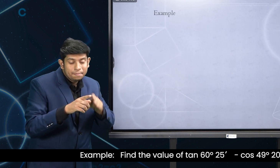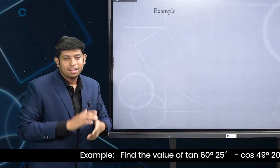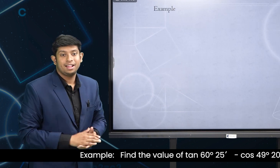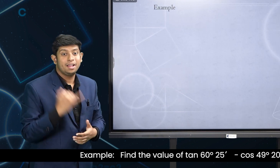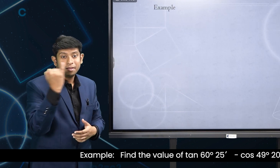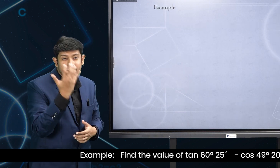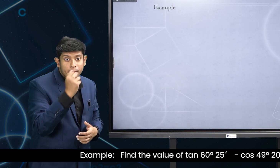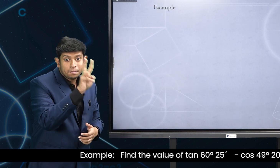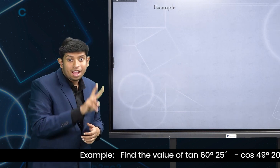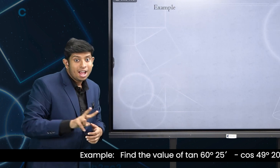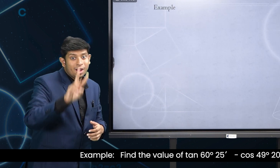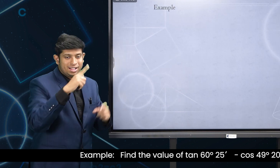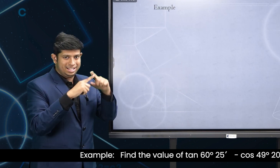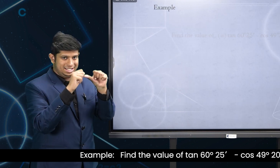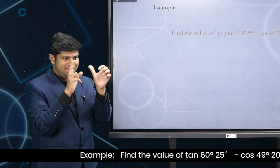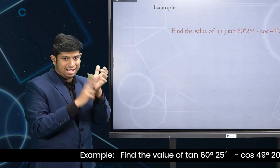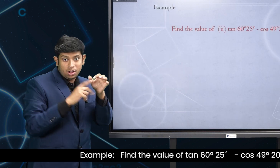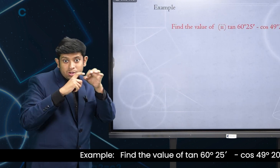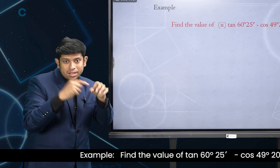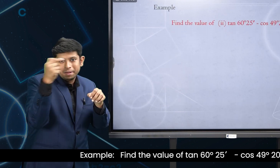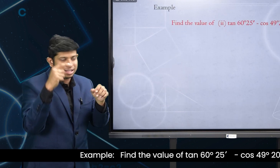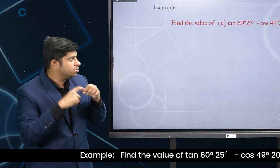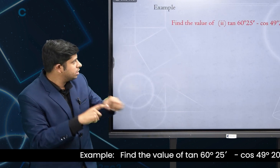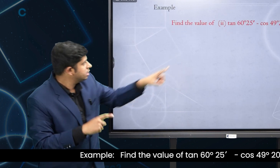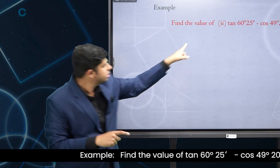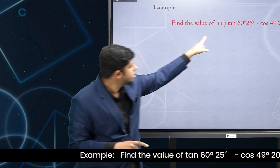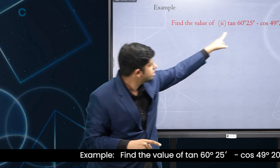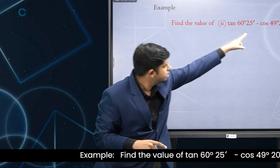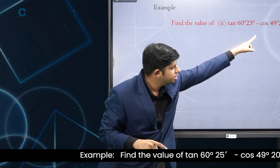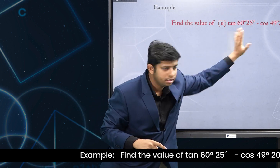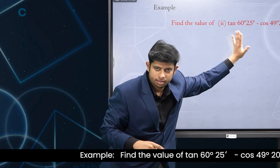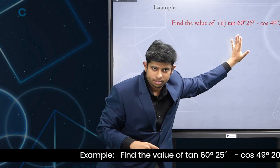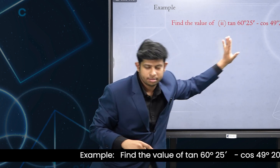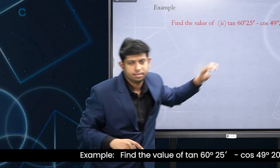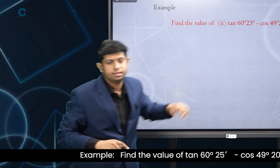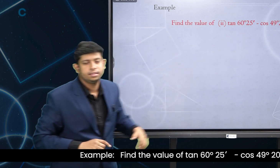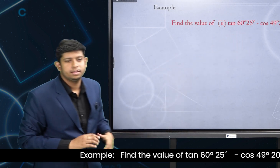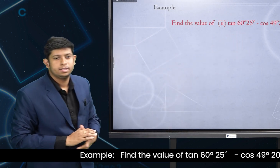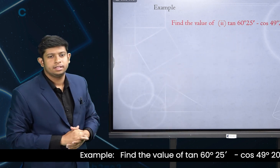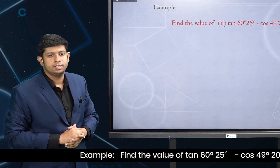Example. Find the value of tan 60 degrees 25 minutes minus cos 49 degrees 20